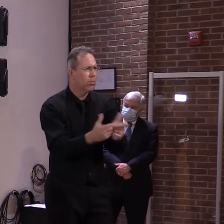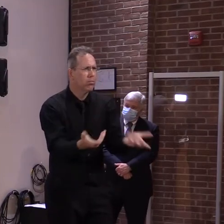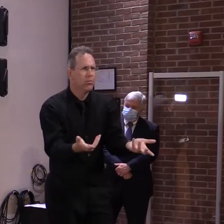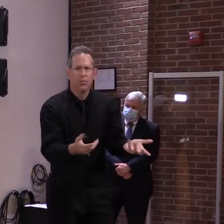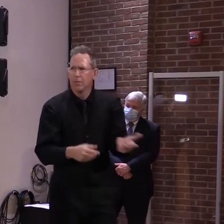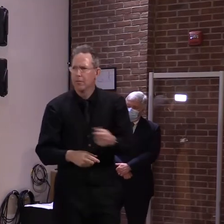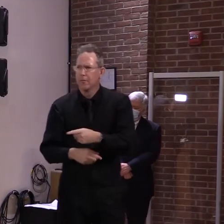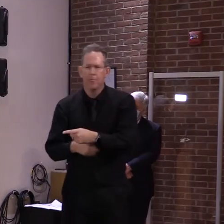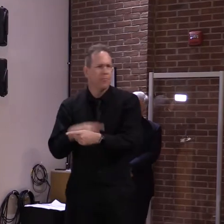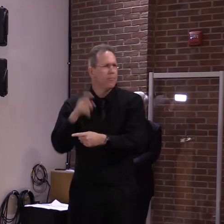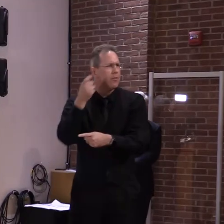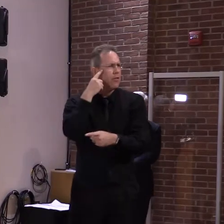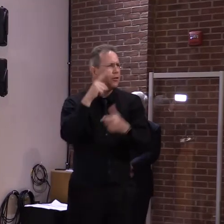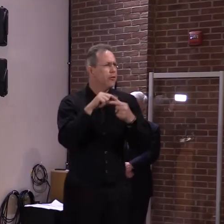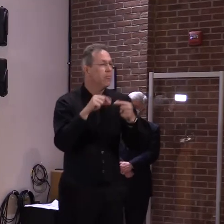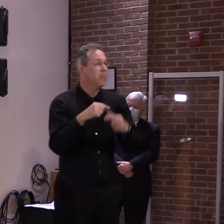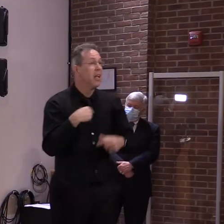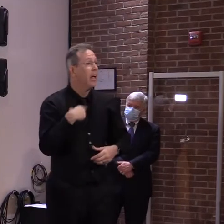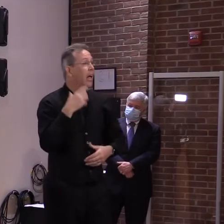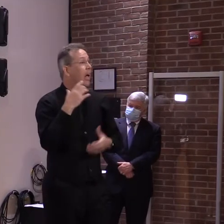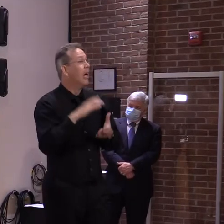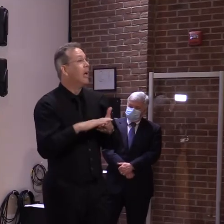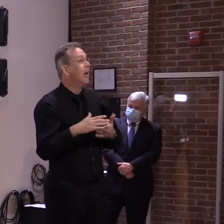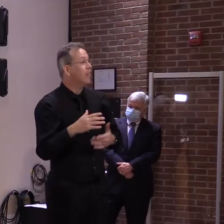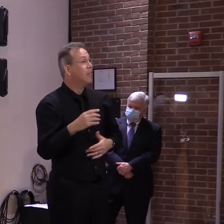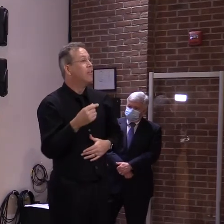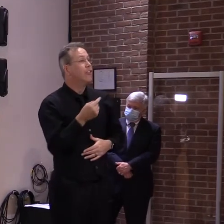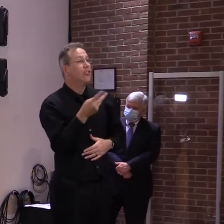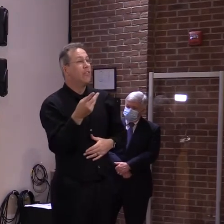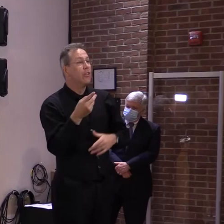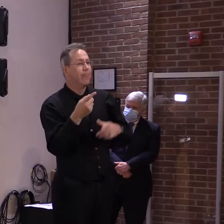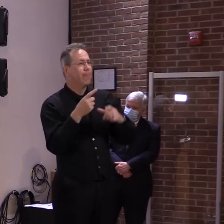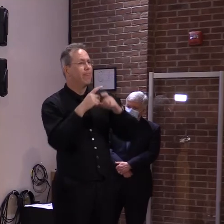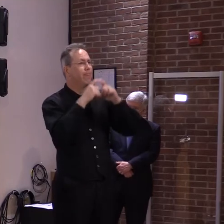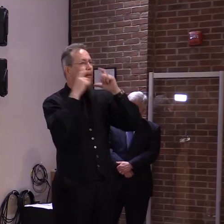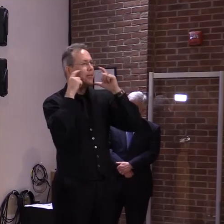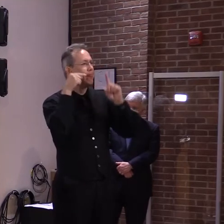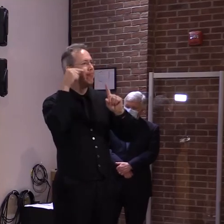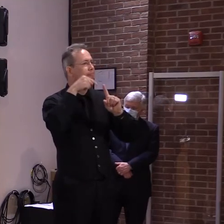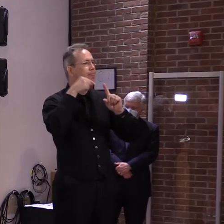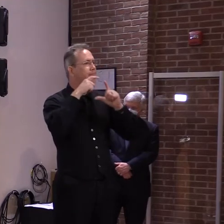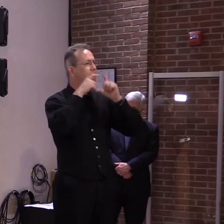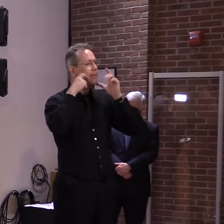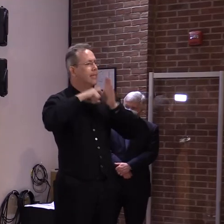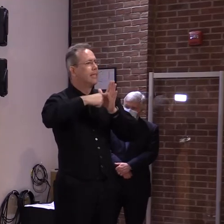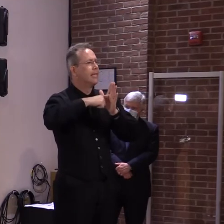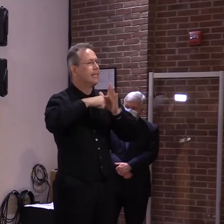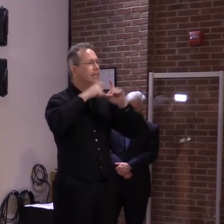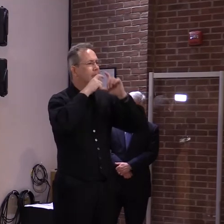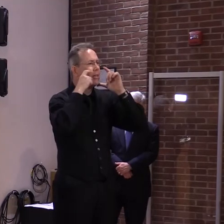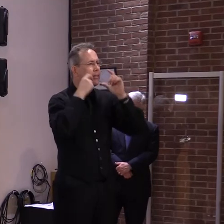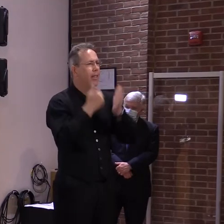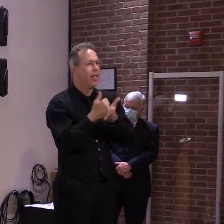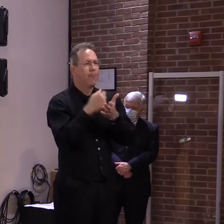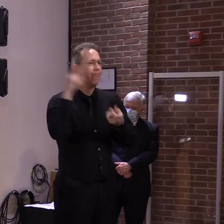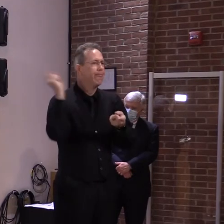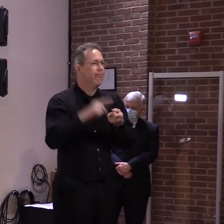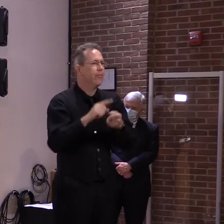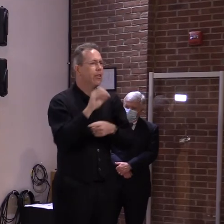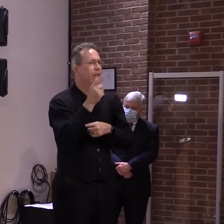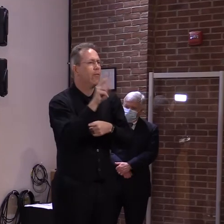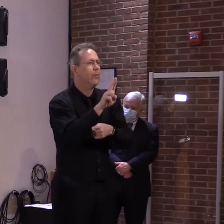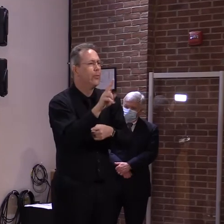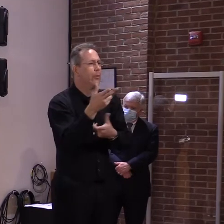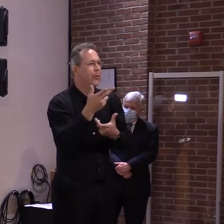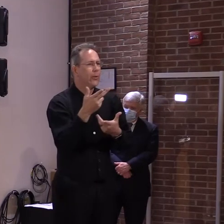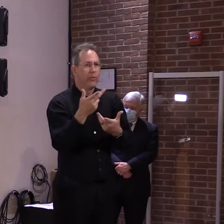think the masking has helped a lot in the spread. I mean, it spreads the same way that COVID does. So I think some of